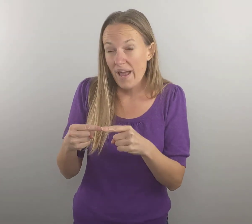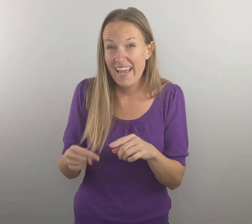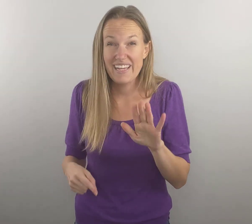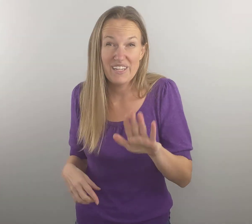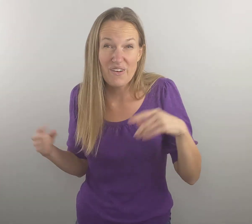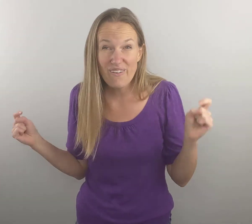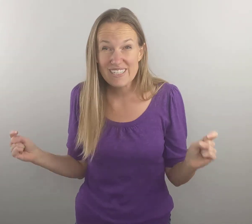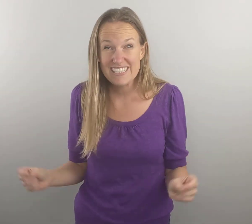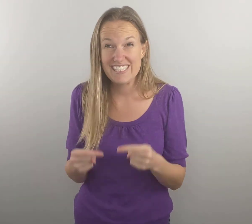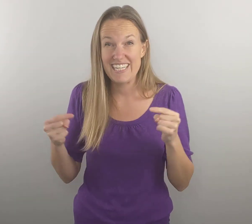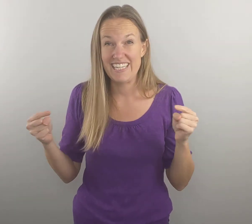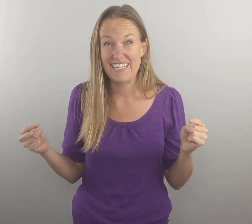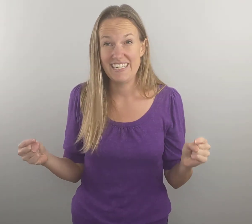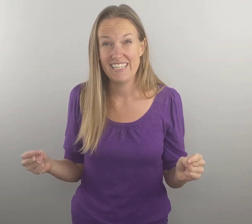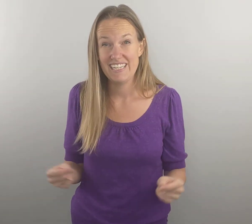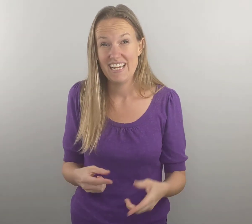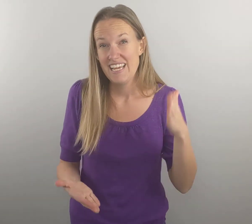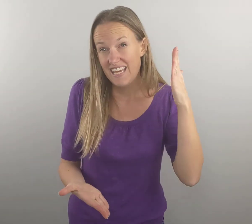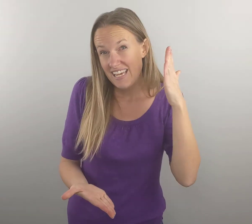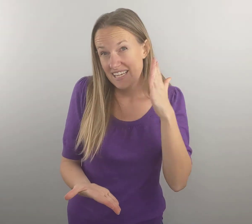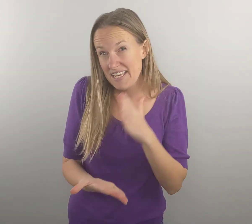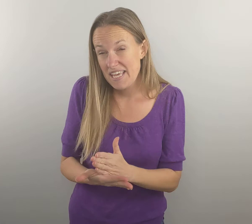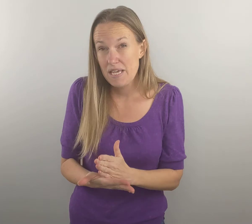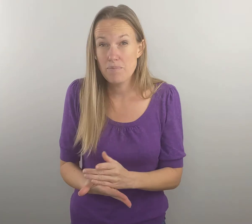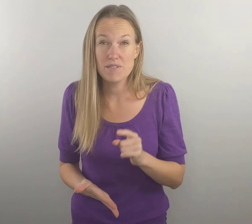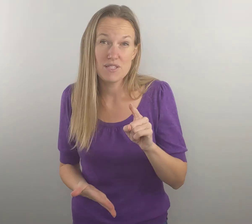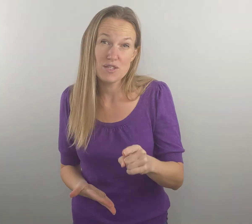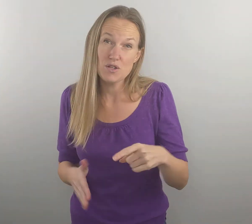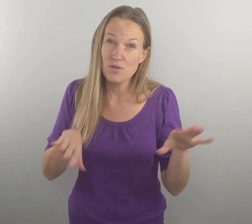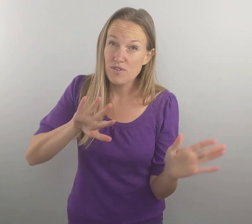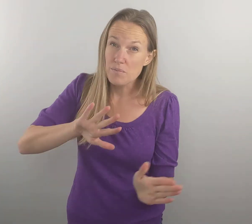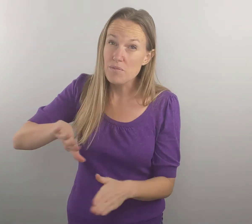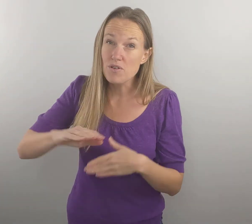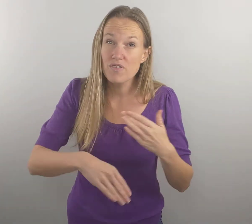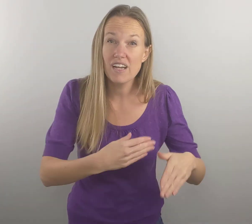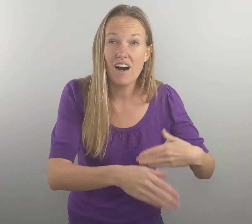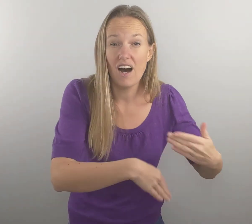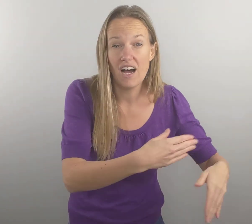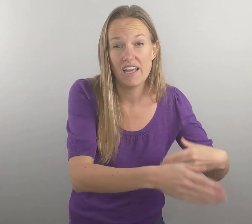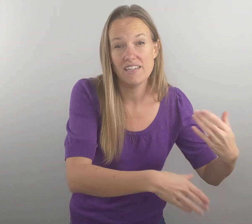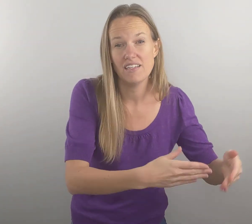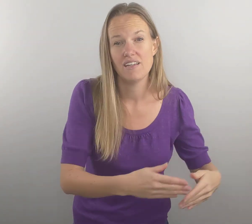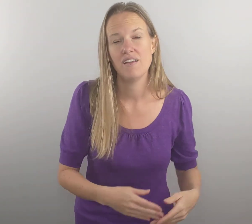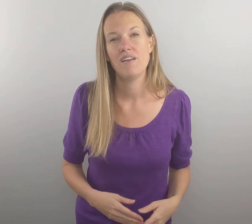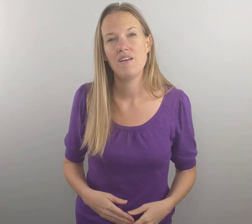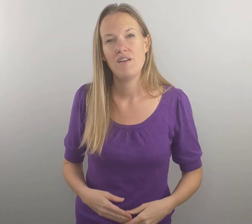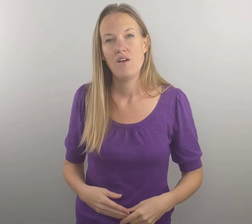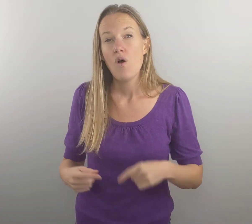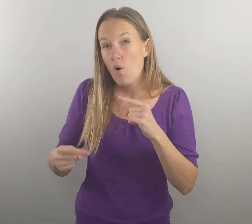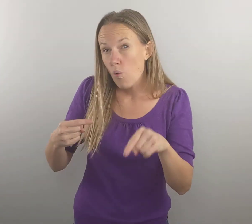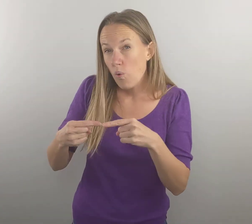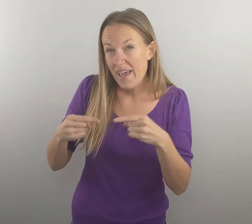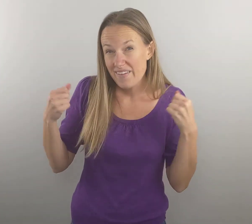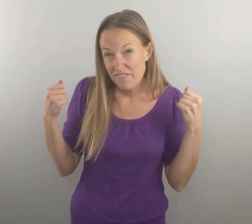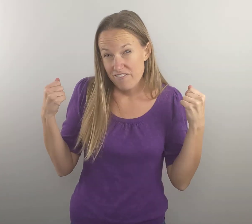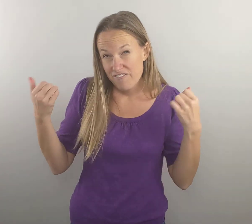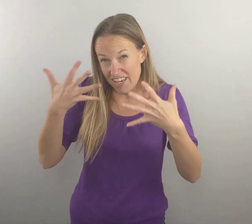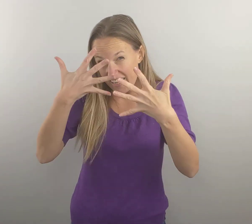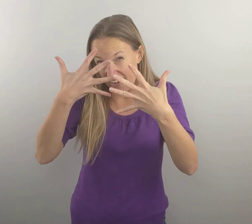When your sin keeps you from moving on, when